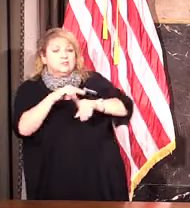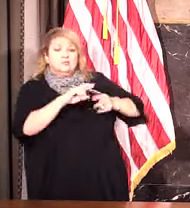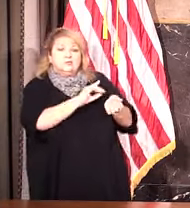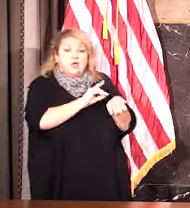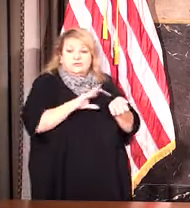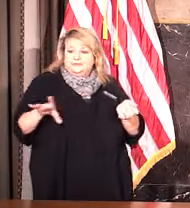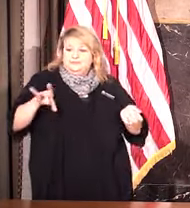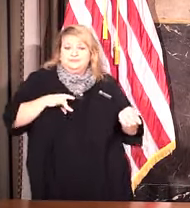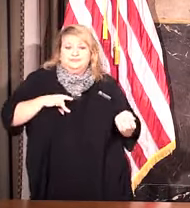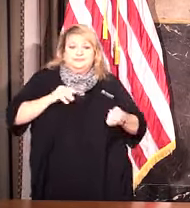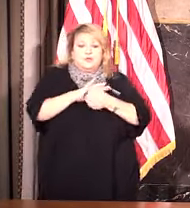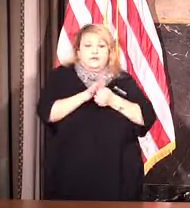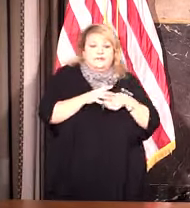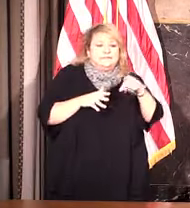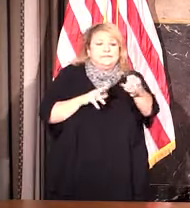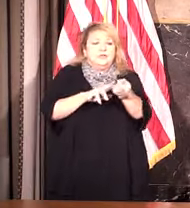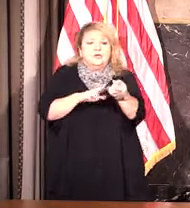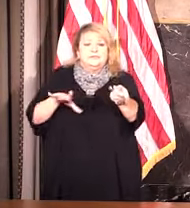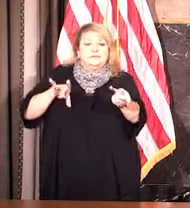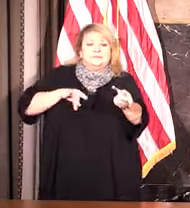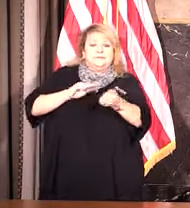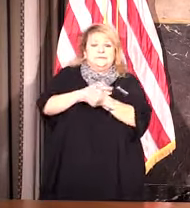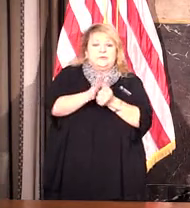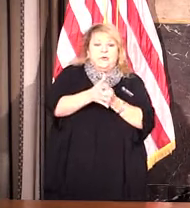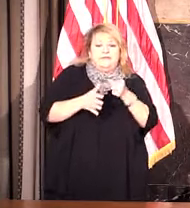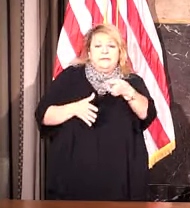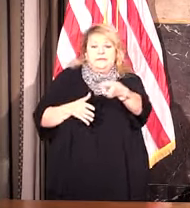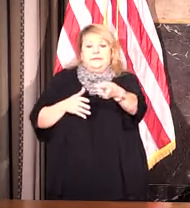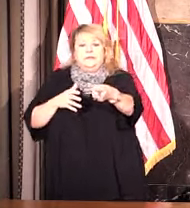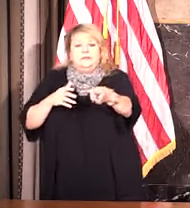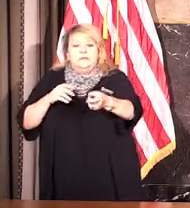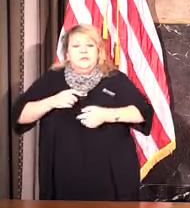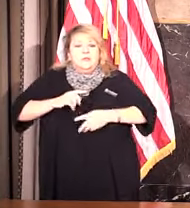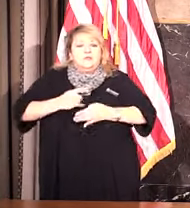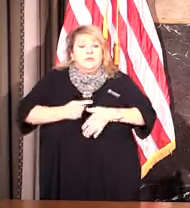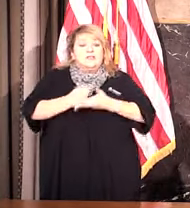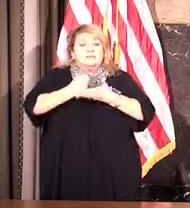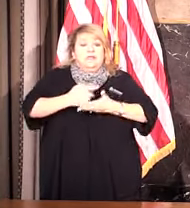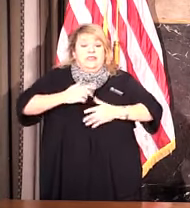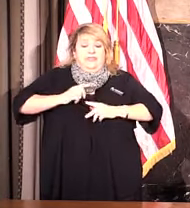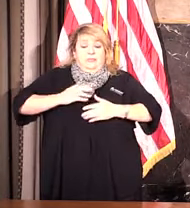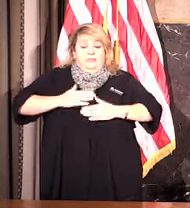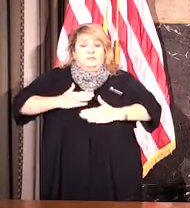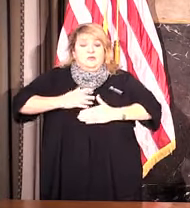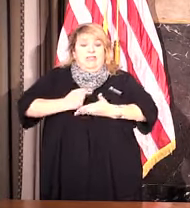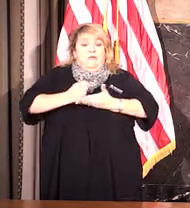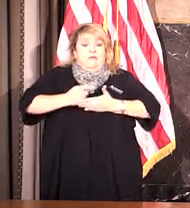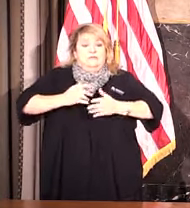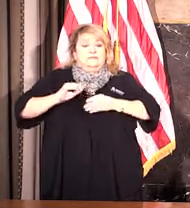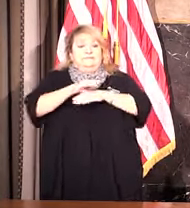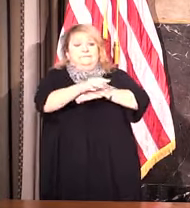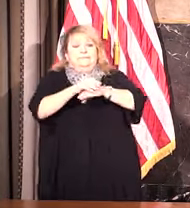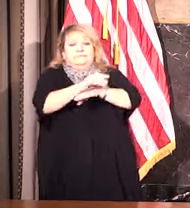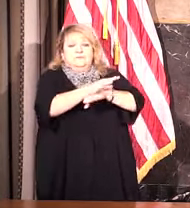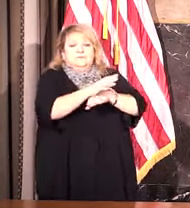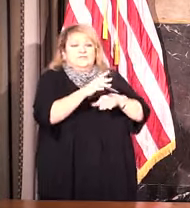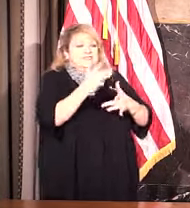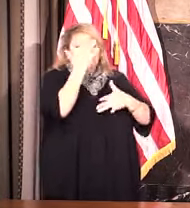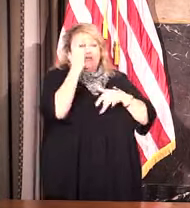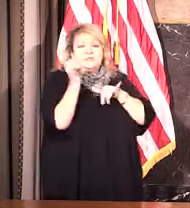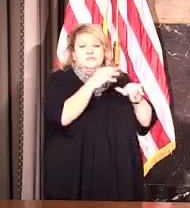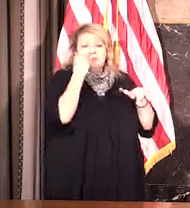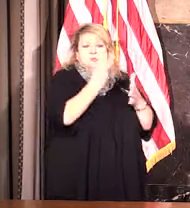isolate, or maybe they've been a close contact. Secondly, because this is a nationwide surge, which state is going to give up